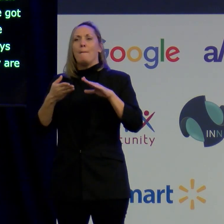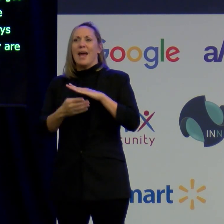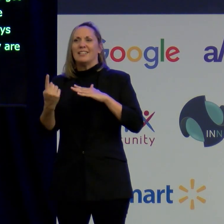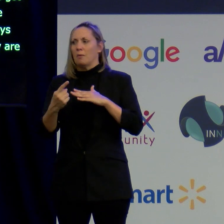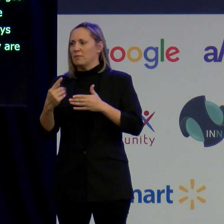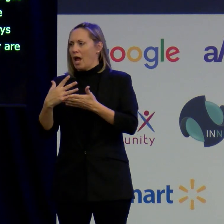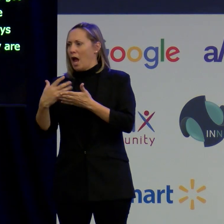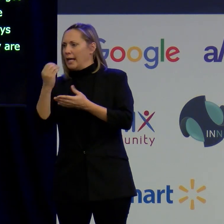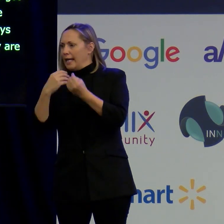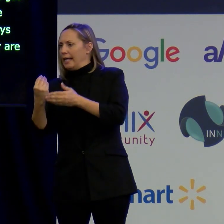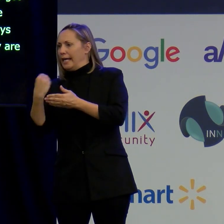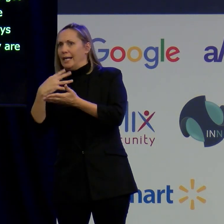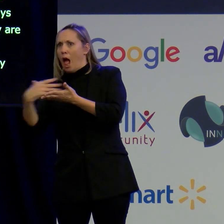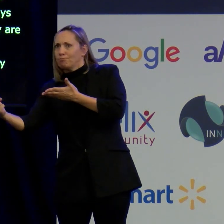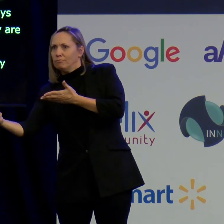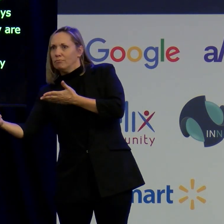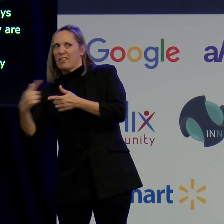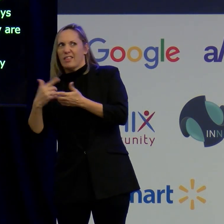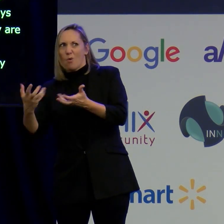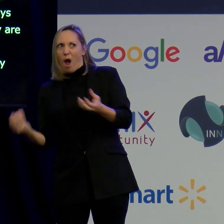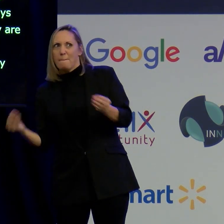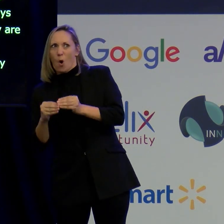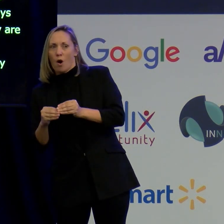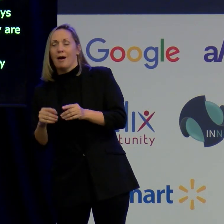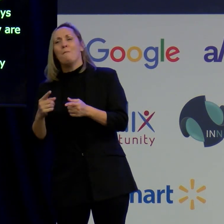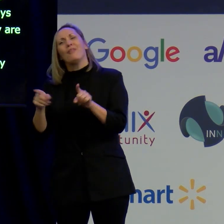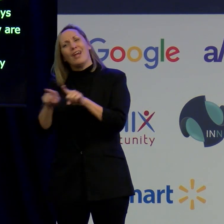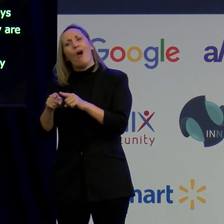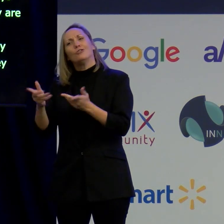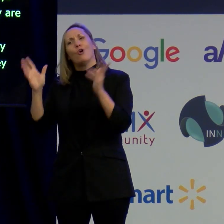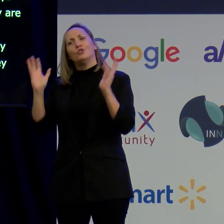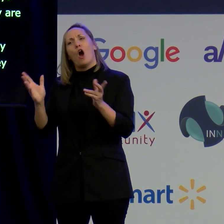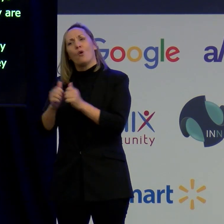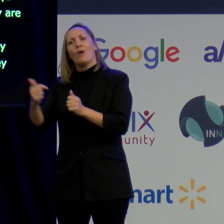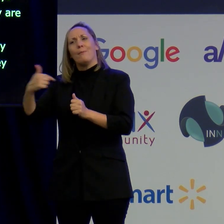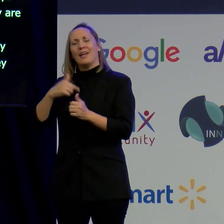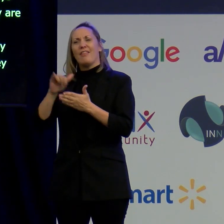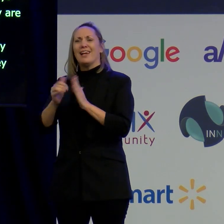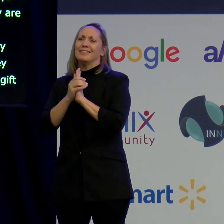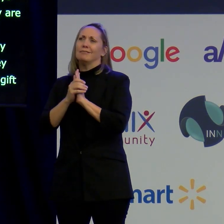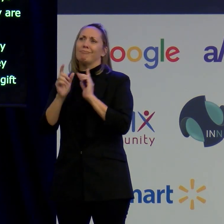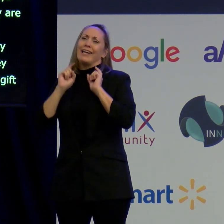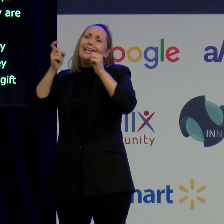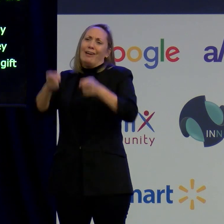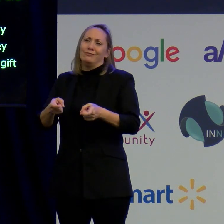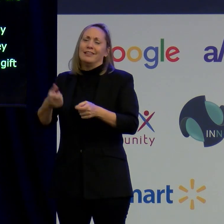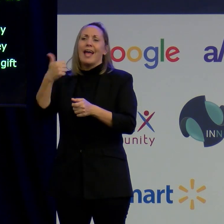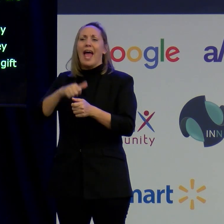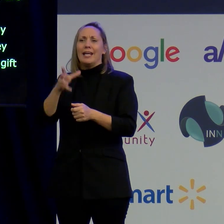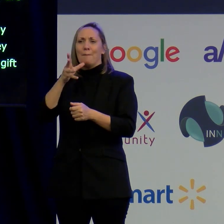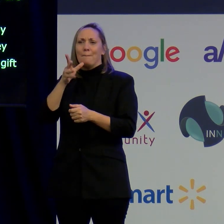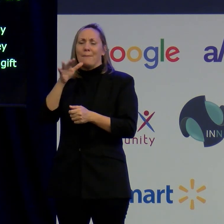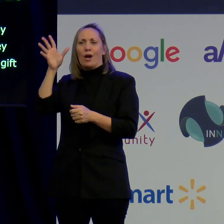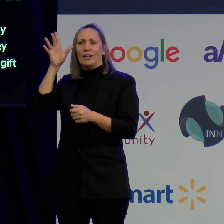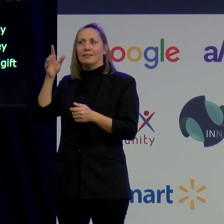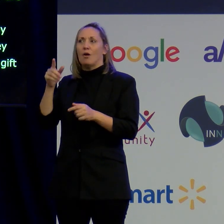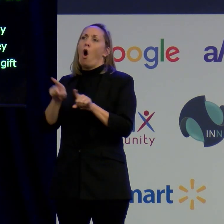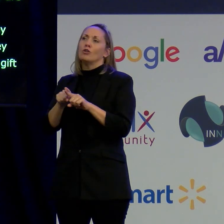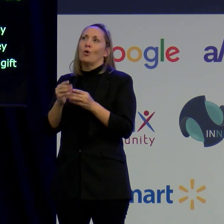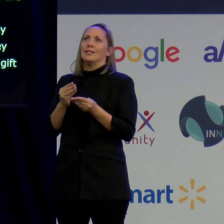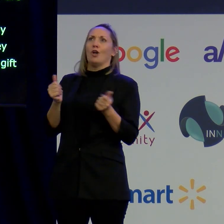eat it, and then they demand more. But they also talk to me, which I think is a gift for any parent. And eventually, we're solving